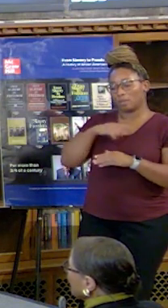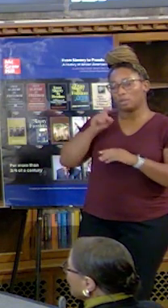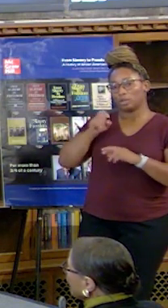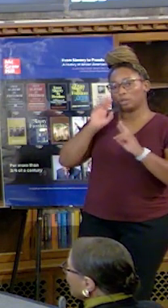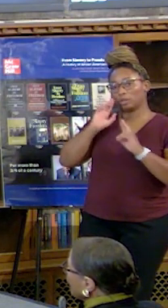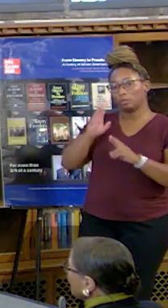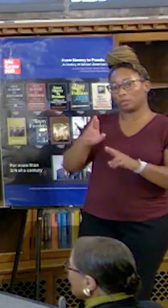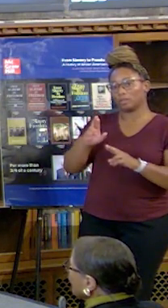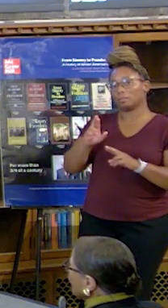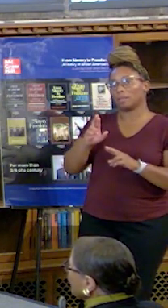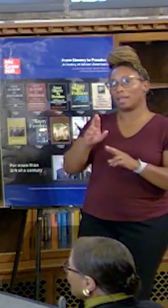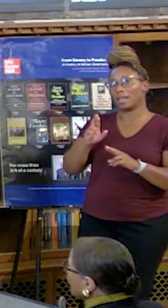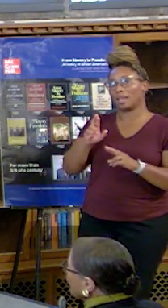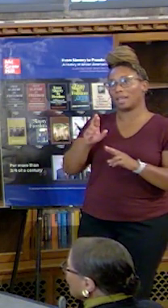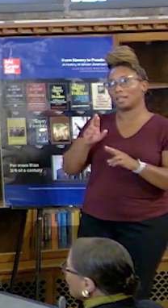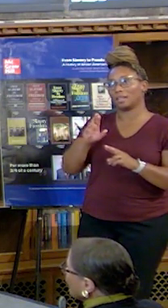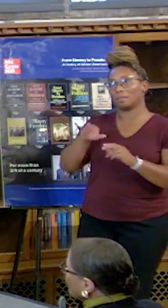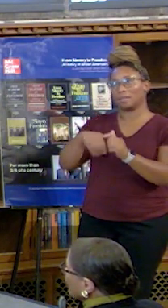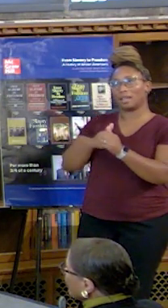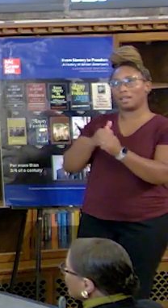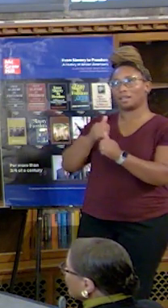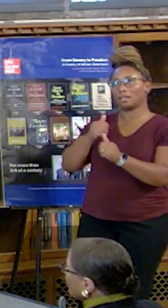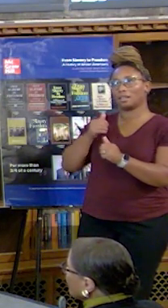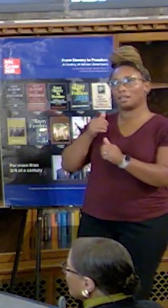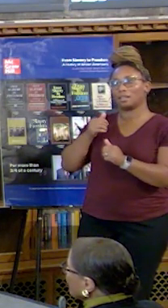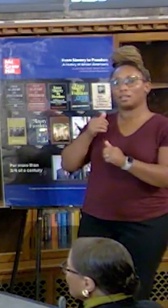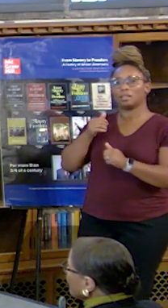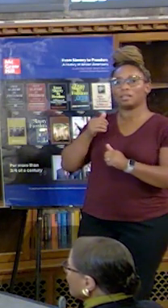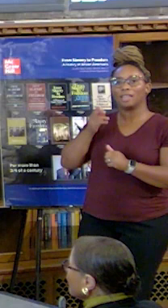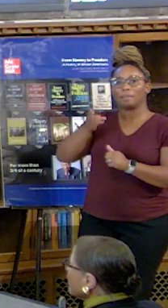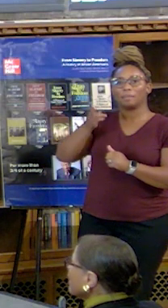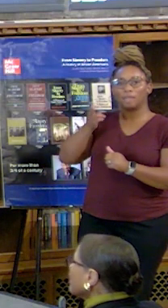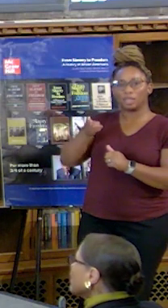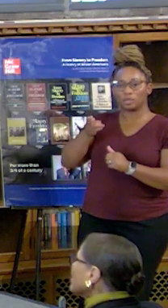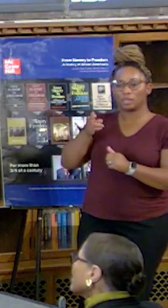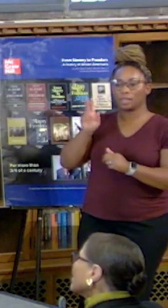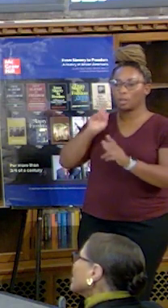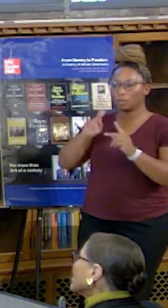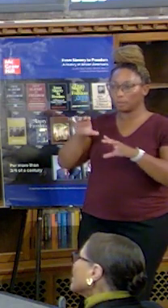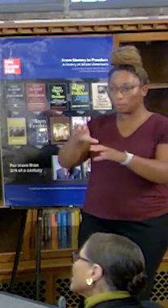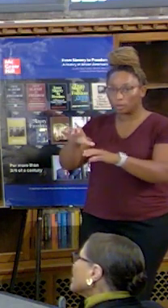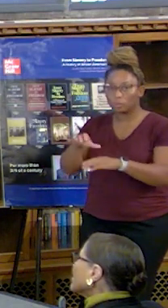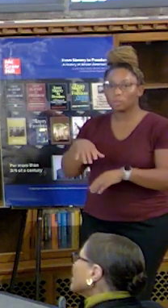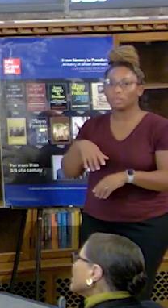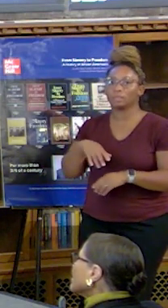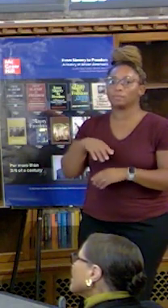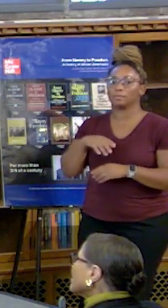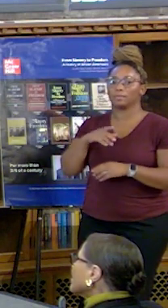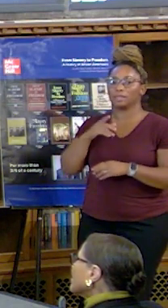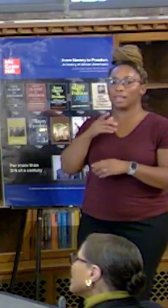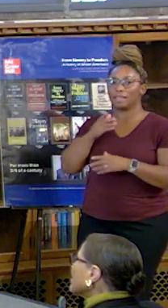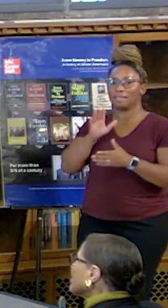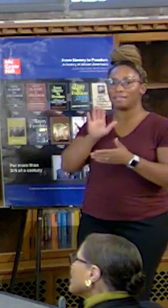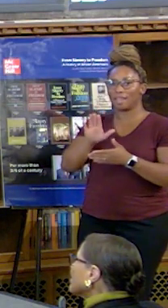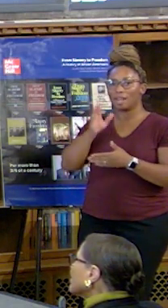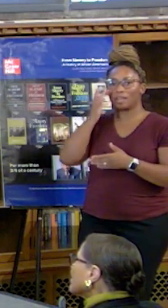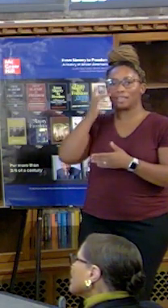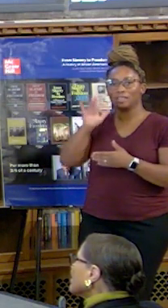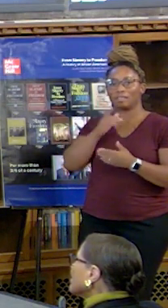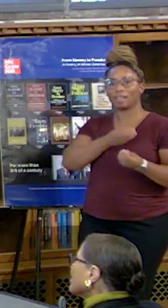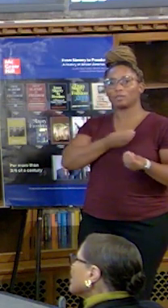respecting the kind of public history that those folks are going and taking their intellectual